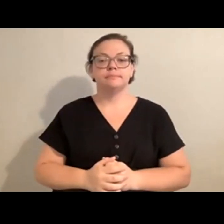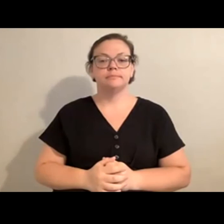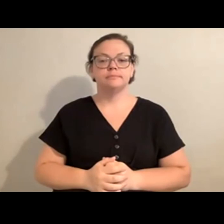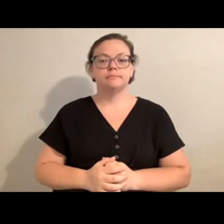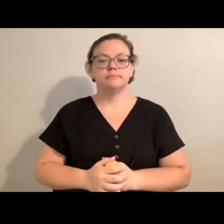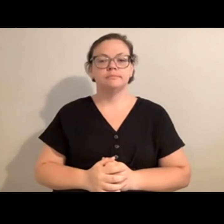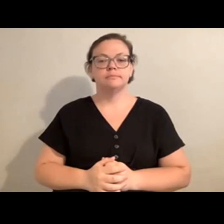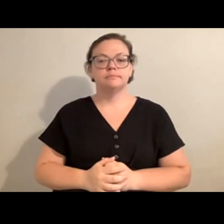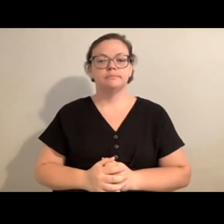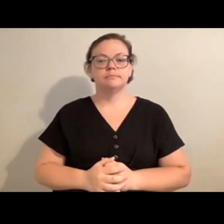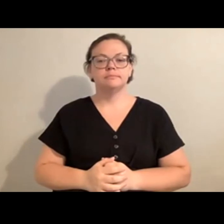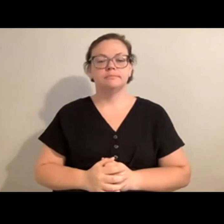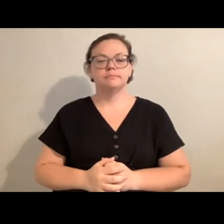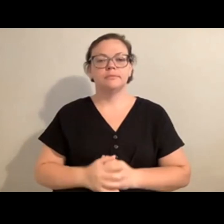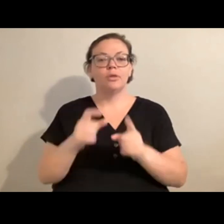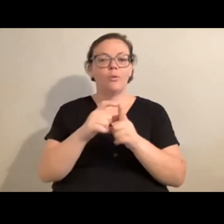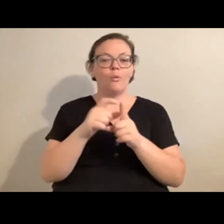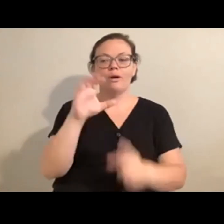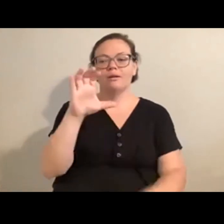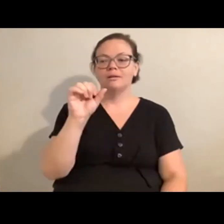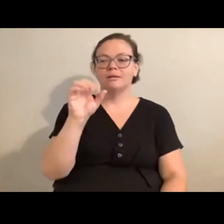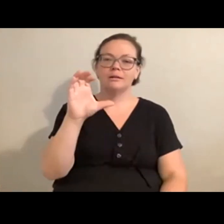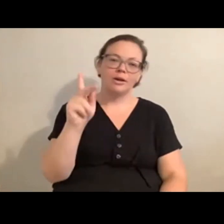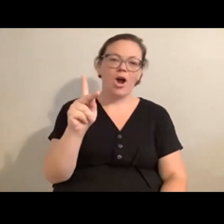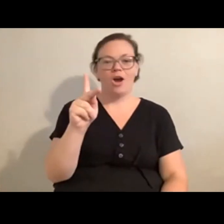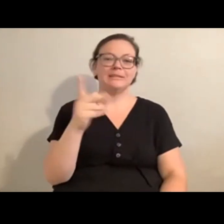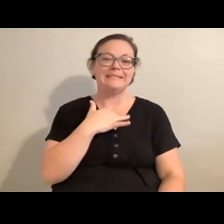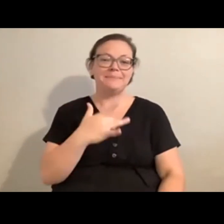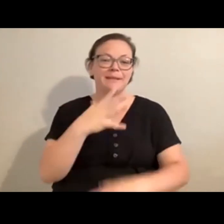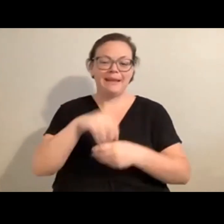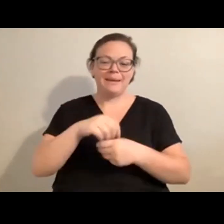The word cock in poems doesn't usually hit for me, but it is working here. Yes.